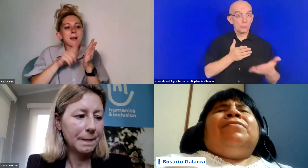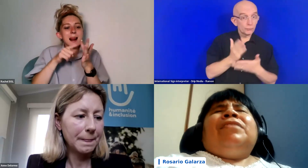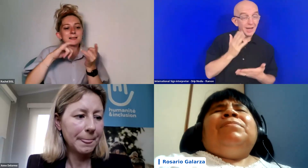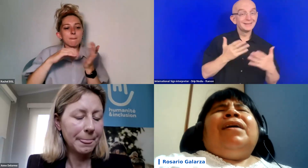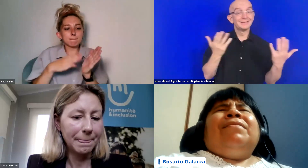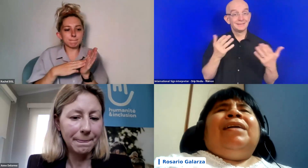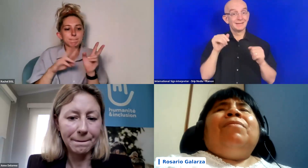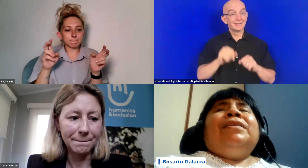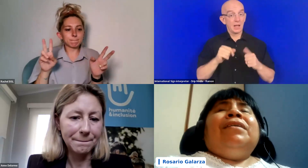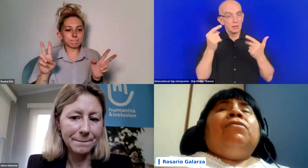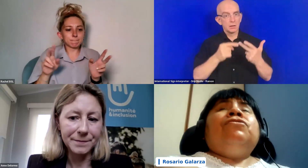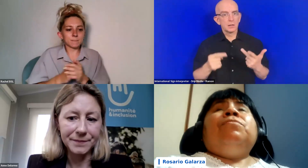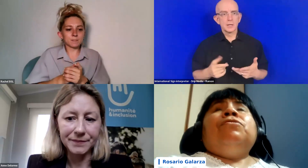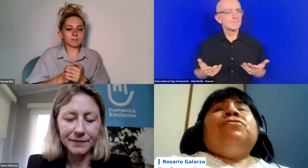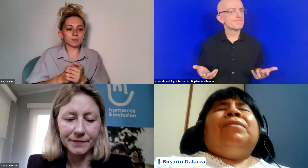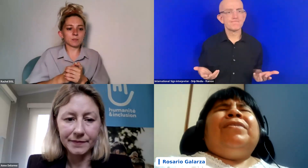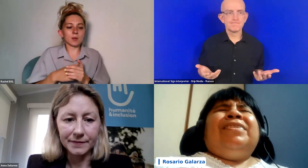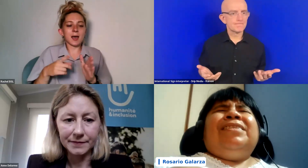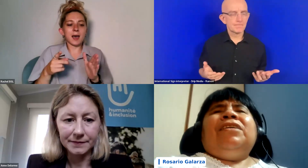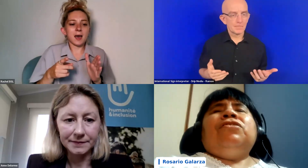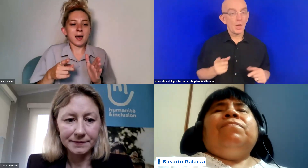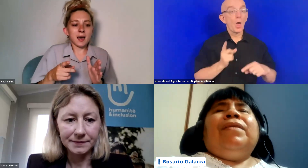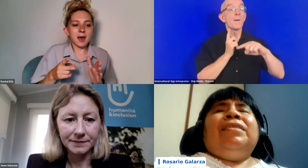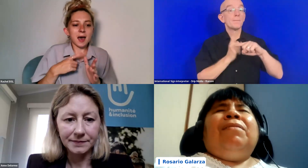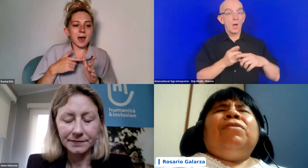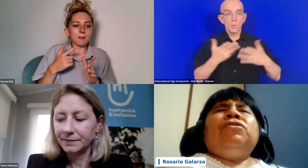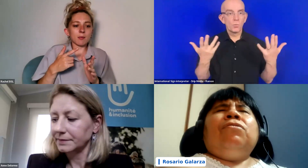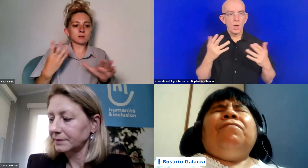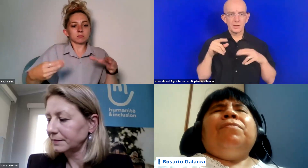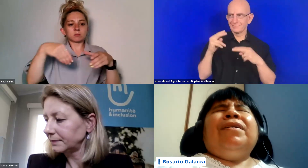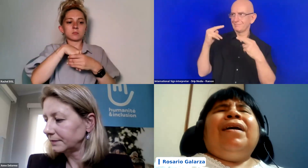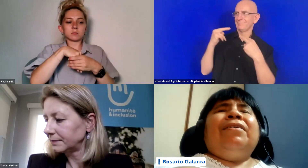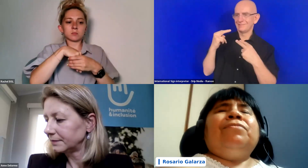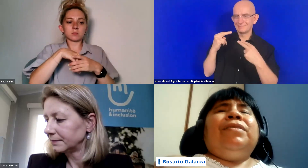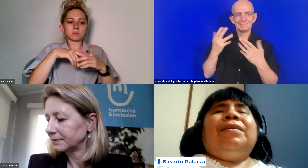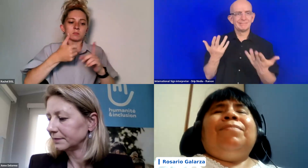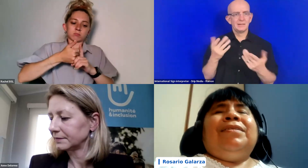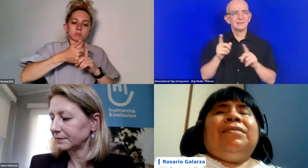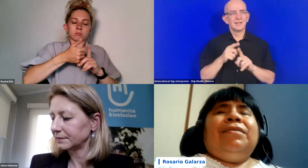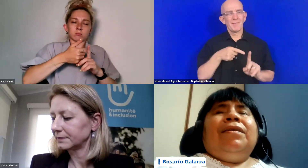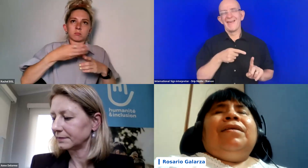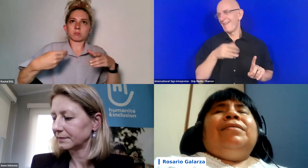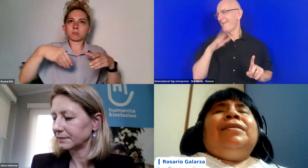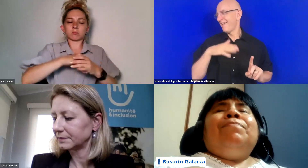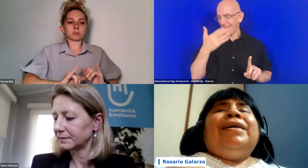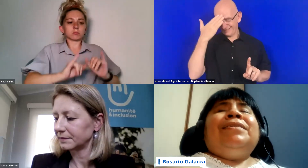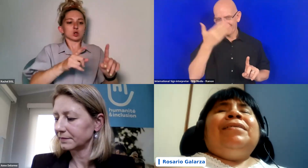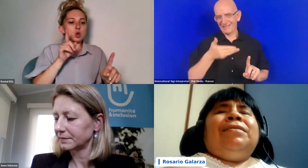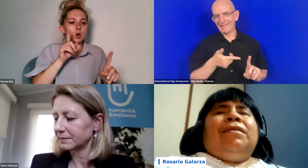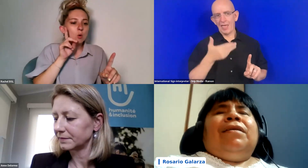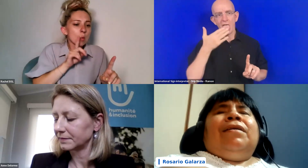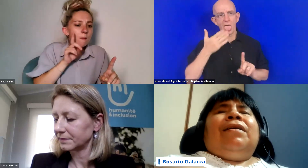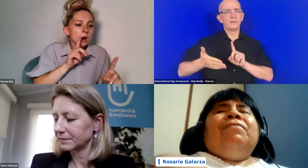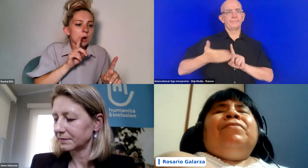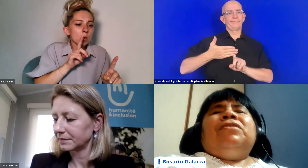Prevalent stereotypes and ableism contribute to the marginalization and devaluation of women and girls with disabilities. These